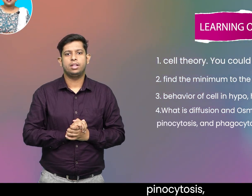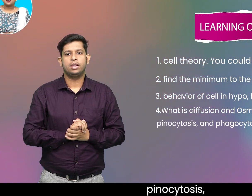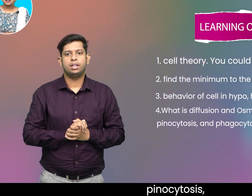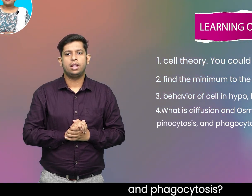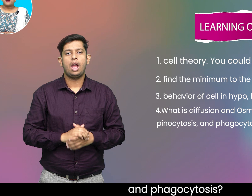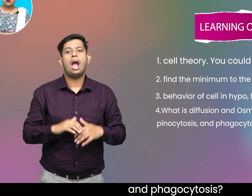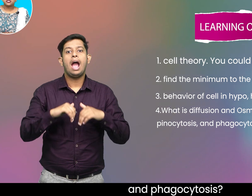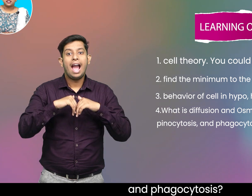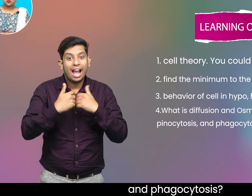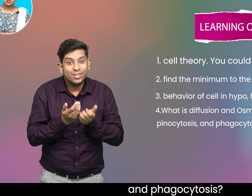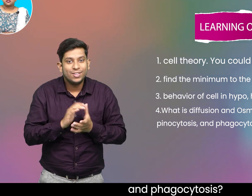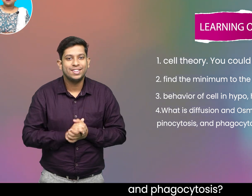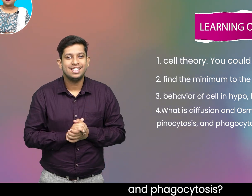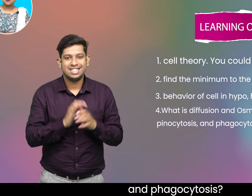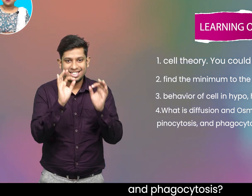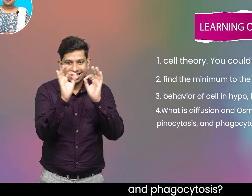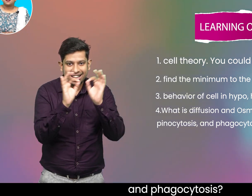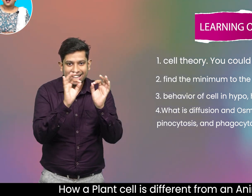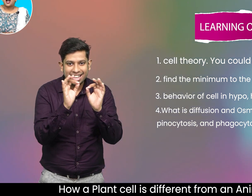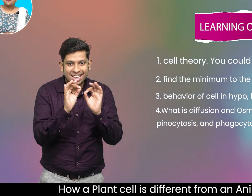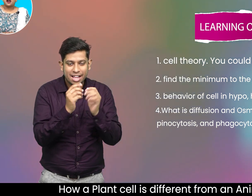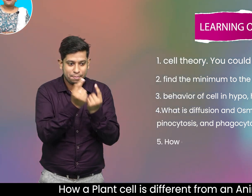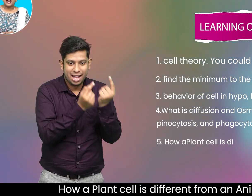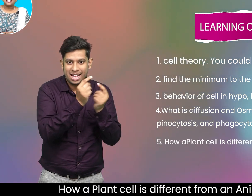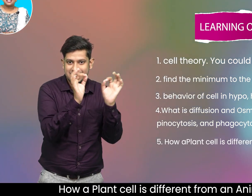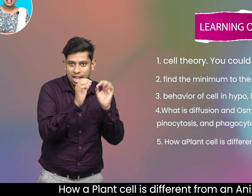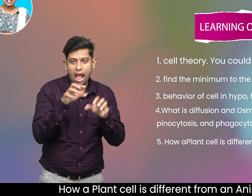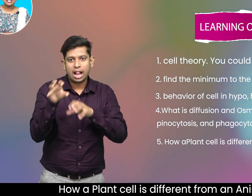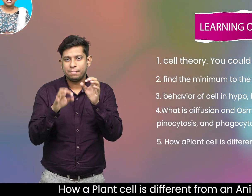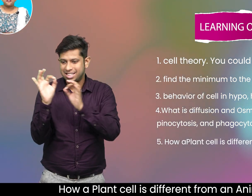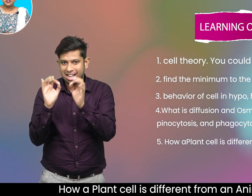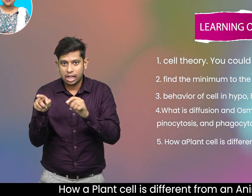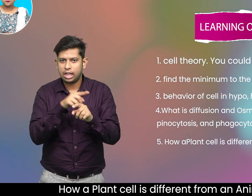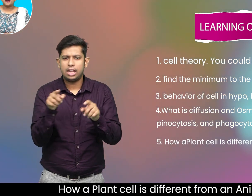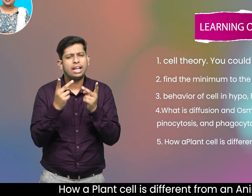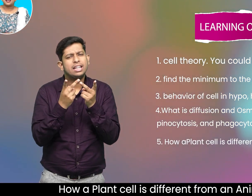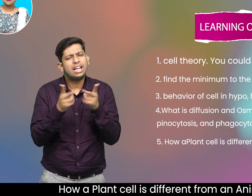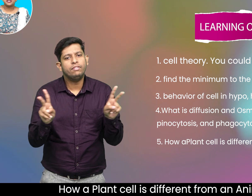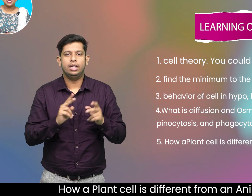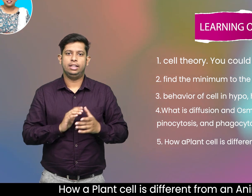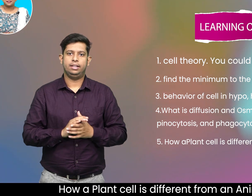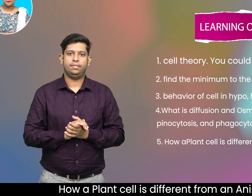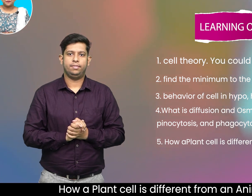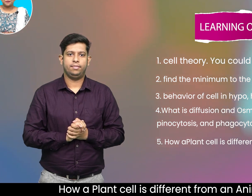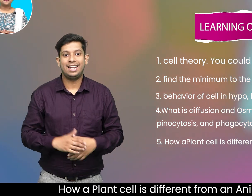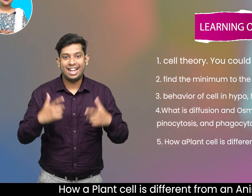pinocytosis and phagocytosis. How a plant cell is different from an animal